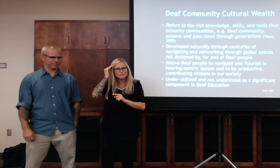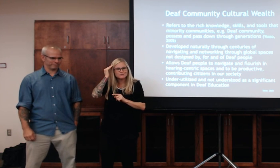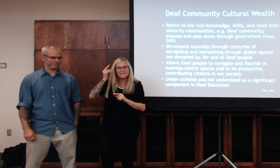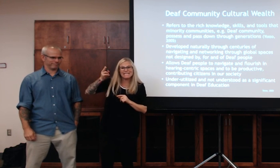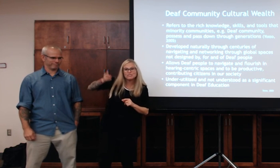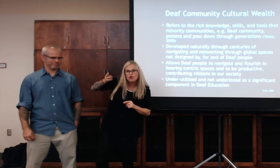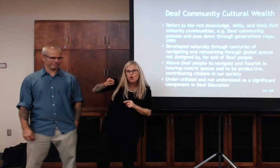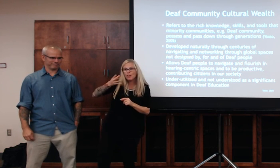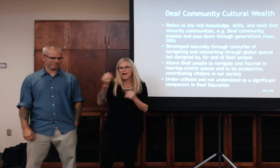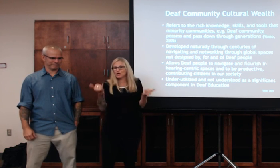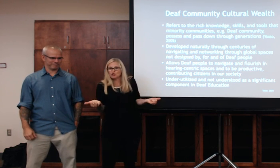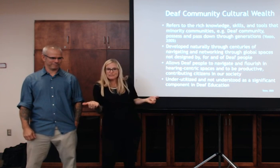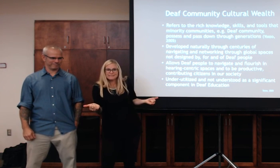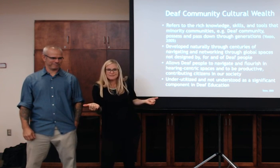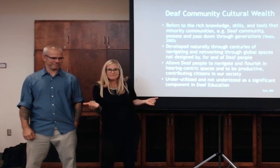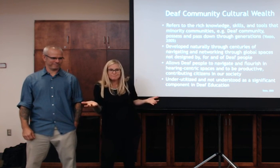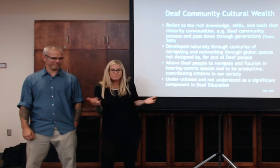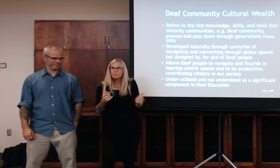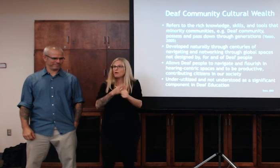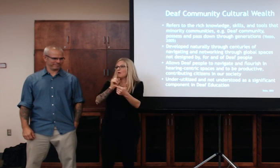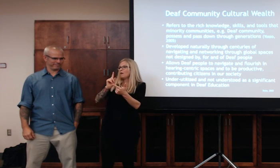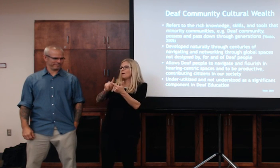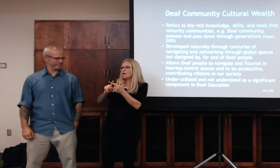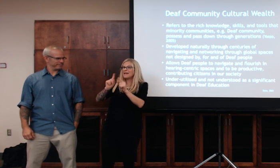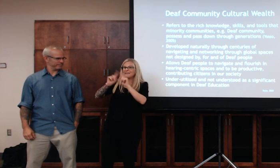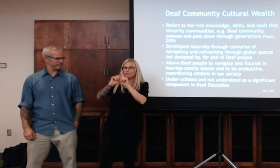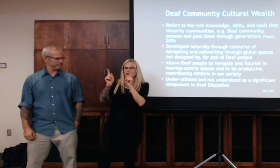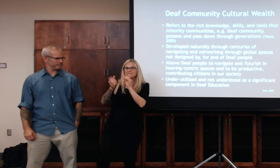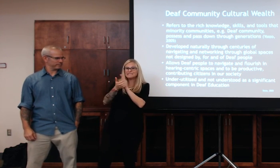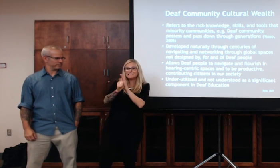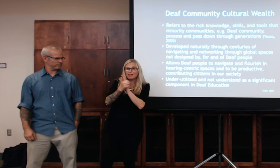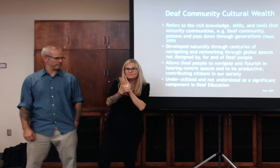and the history and the trends that are available.